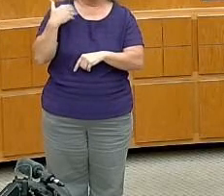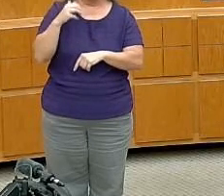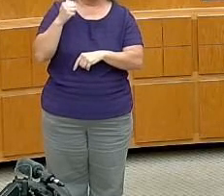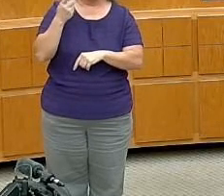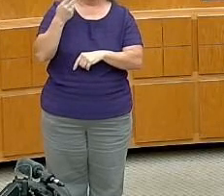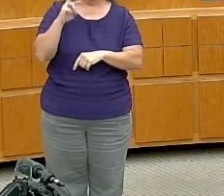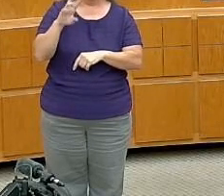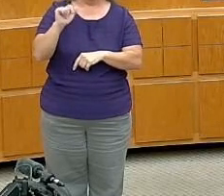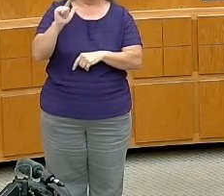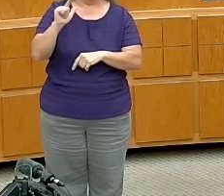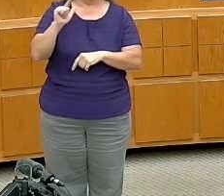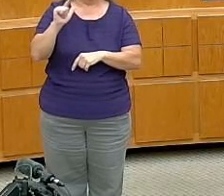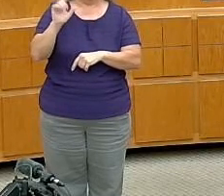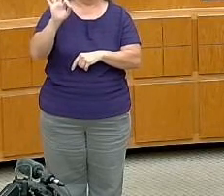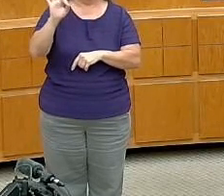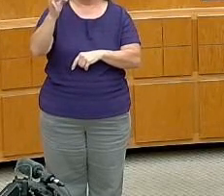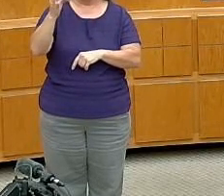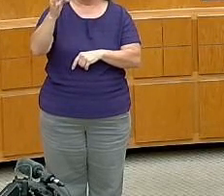we did